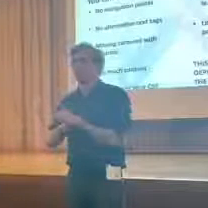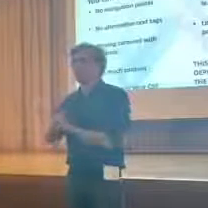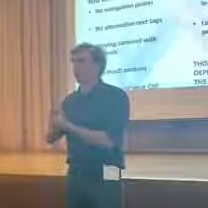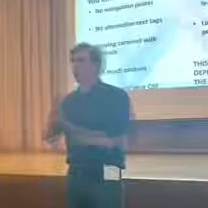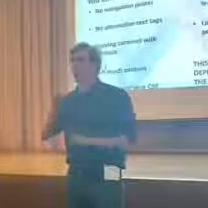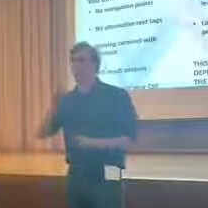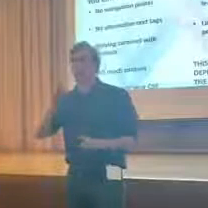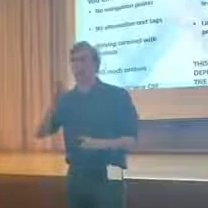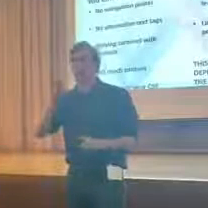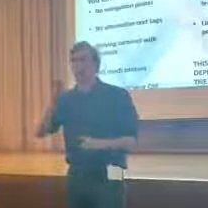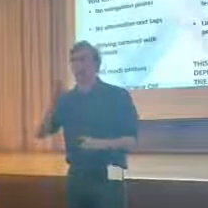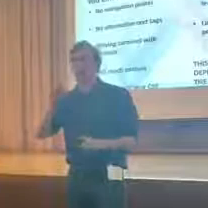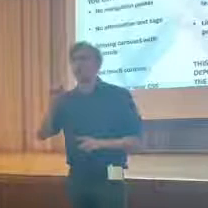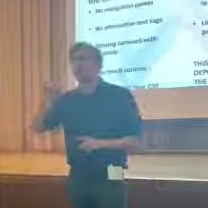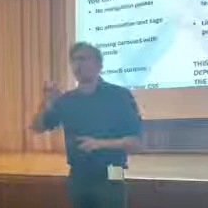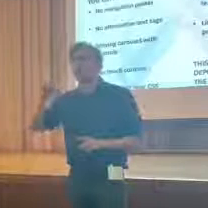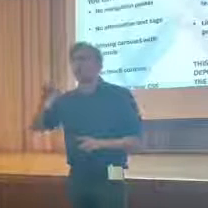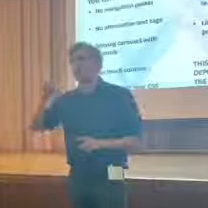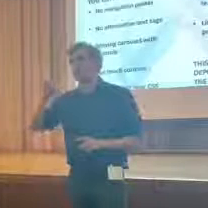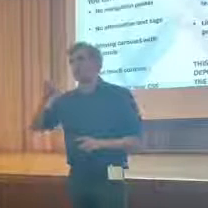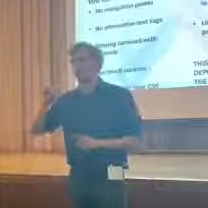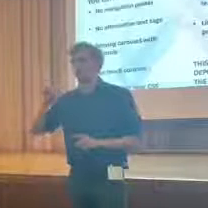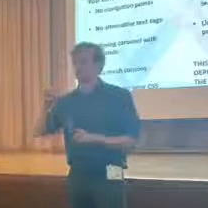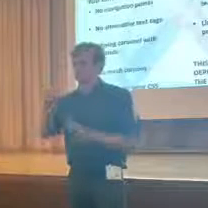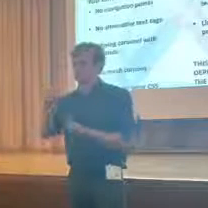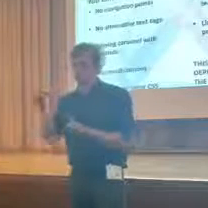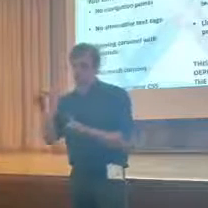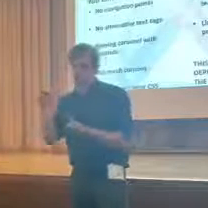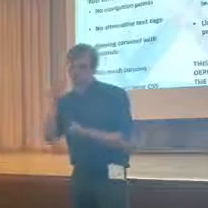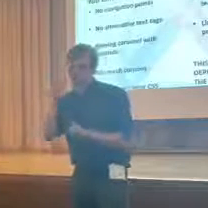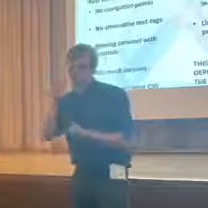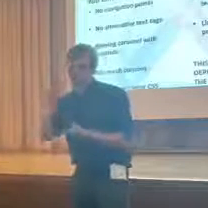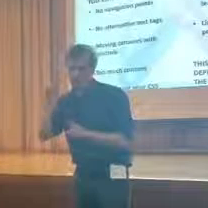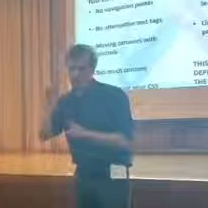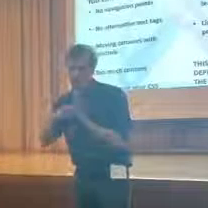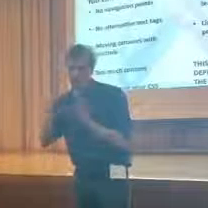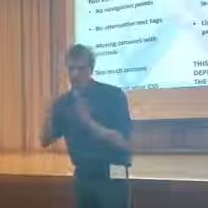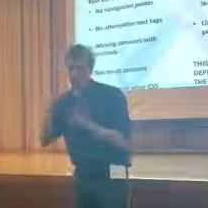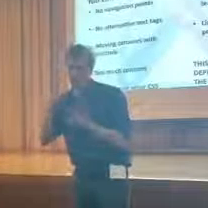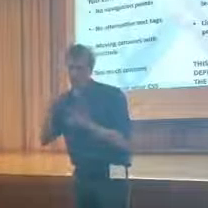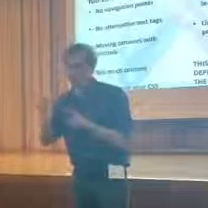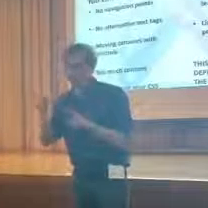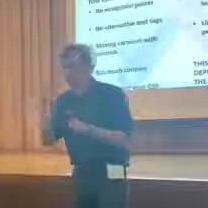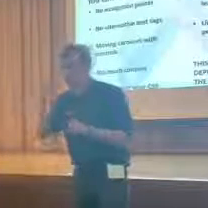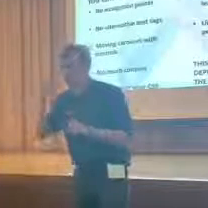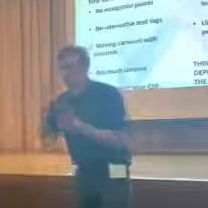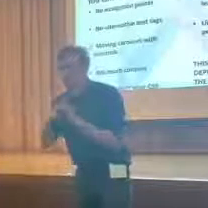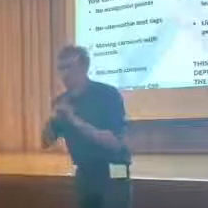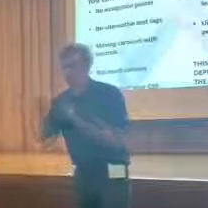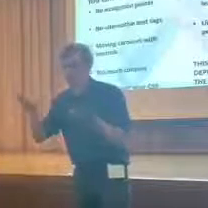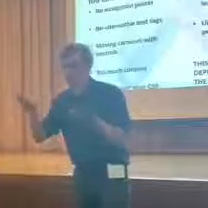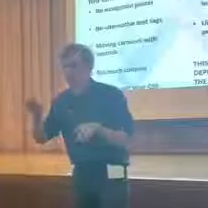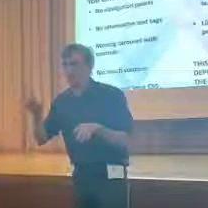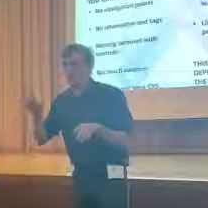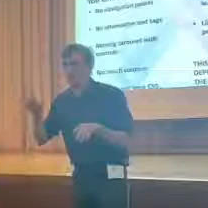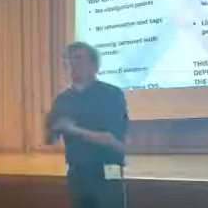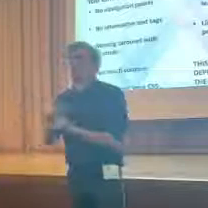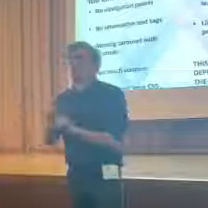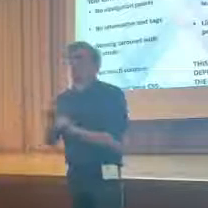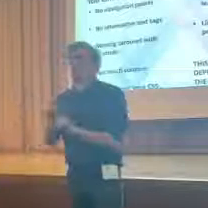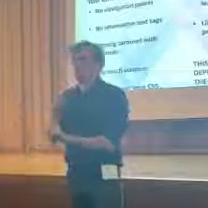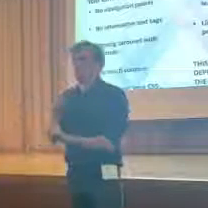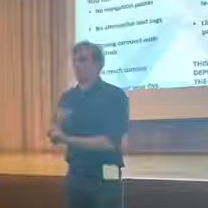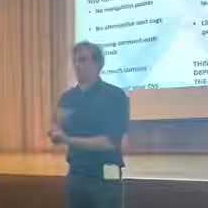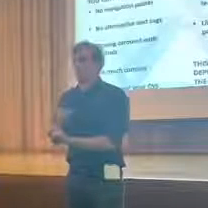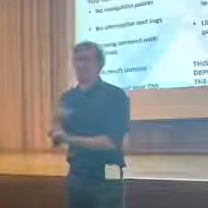our screen readers could look through it. So sometimes, knowing when to start over and knowing